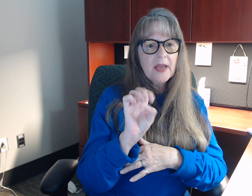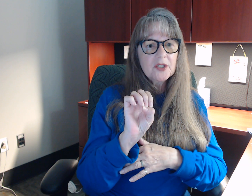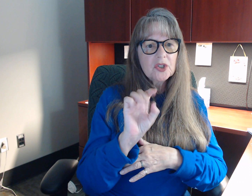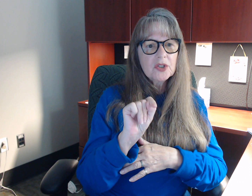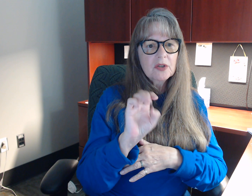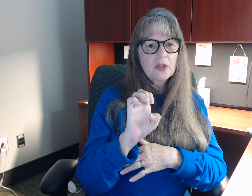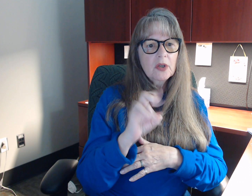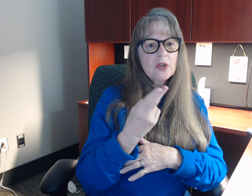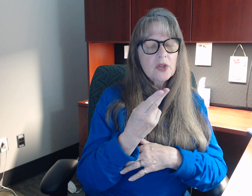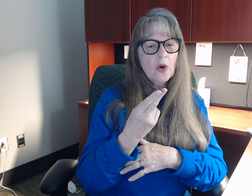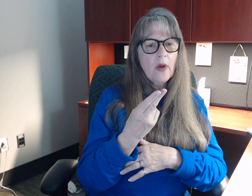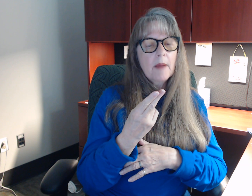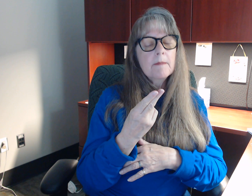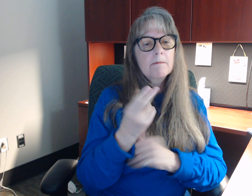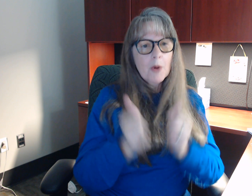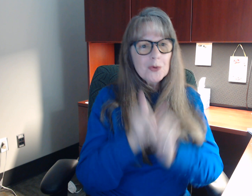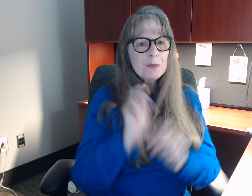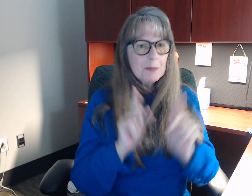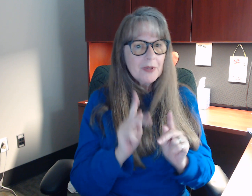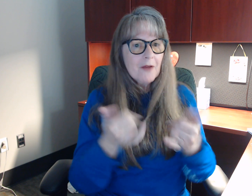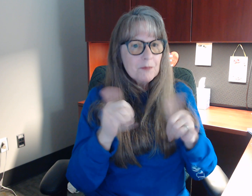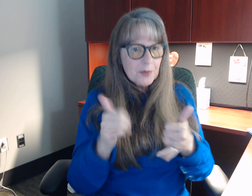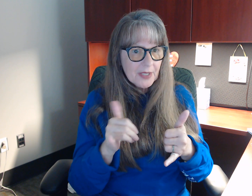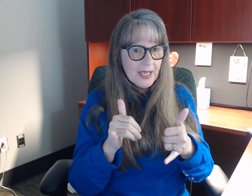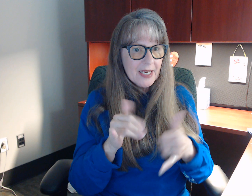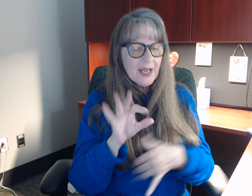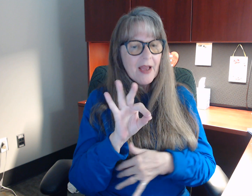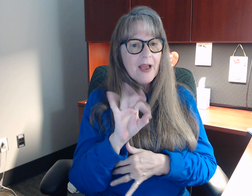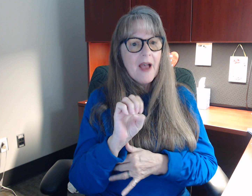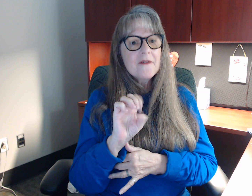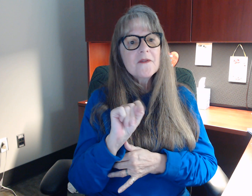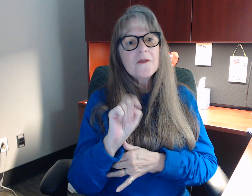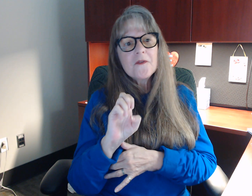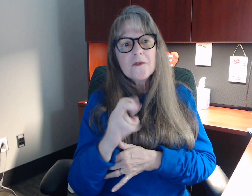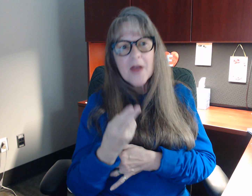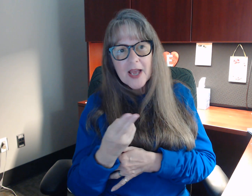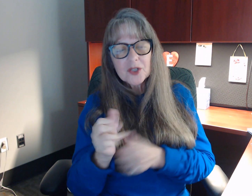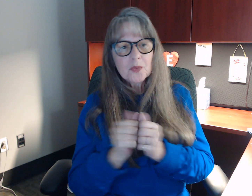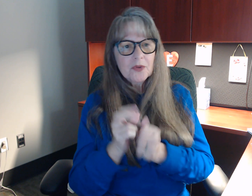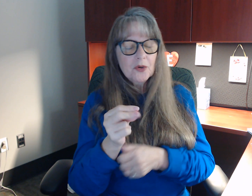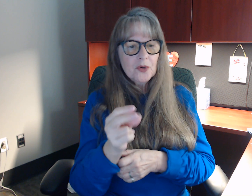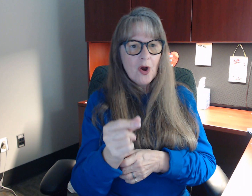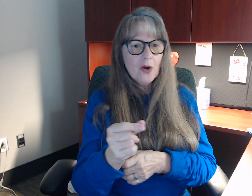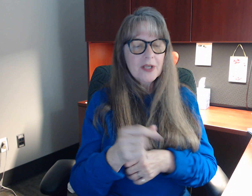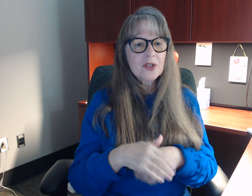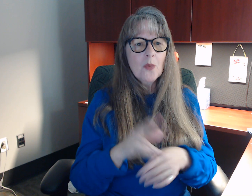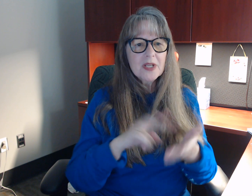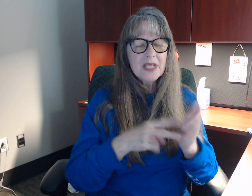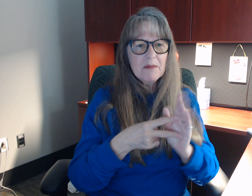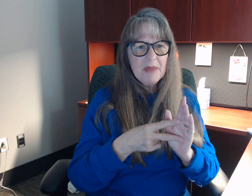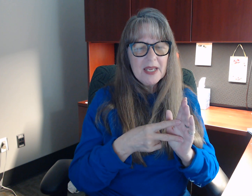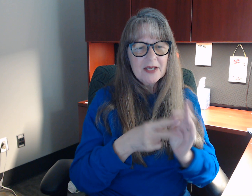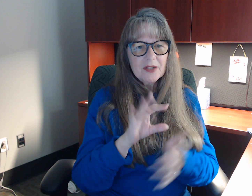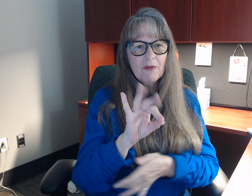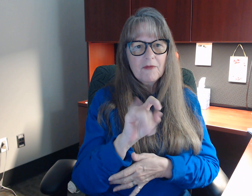Fetch. So most people have played fetch with their dog. And so what does that mean? So